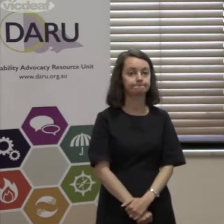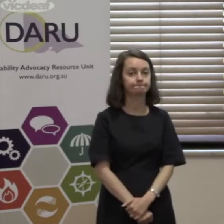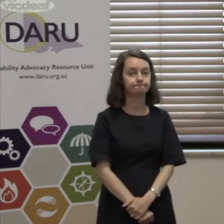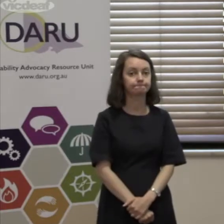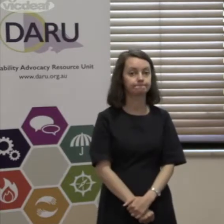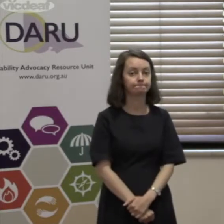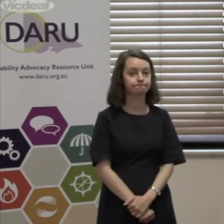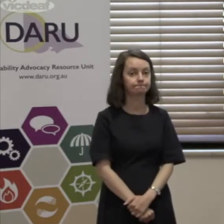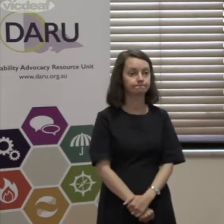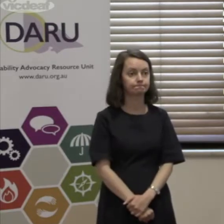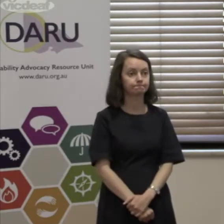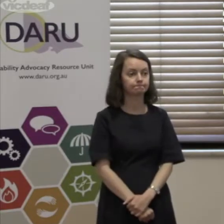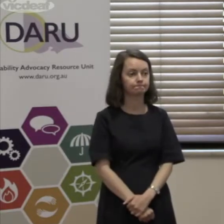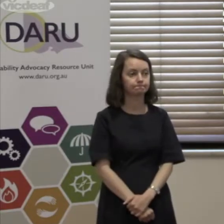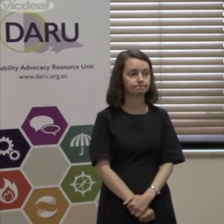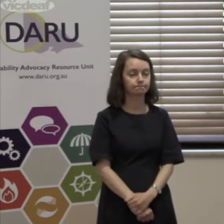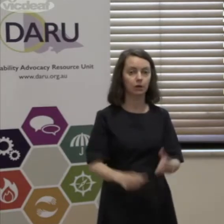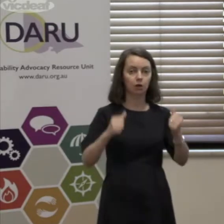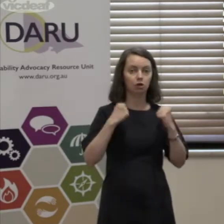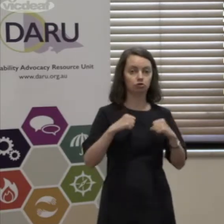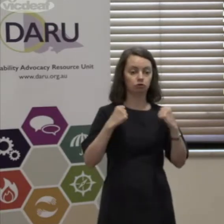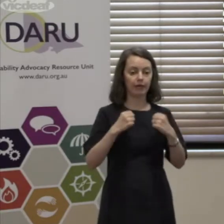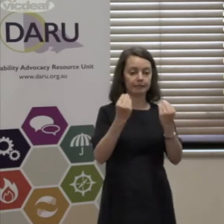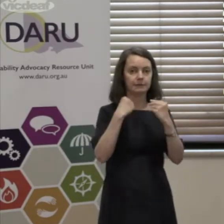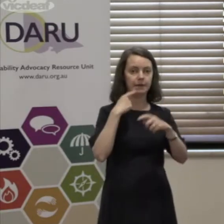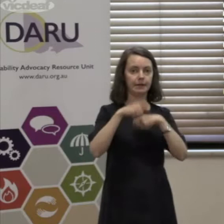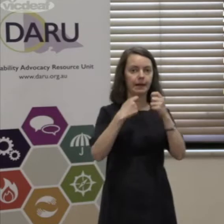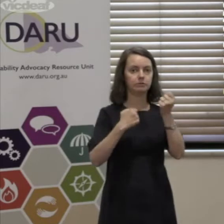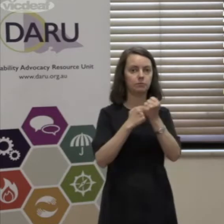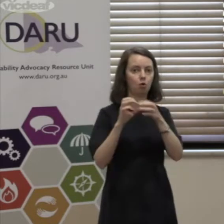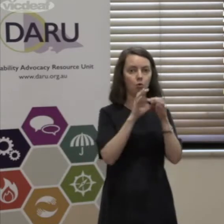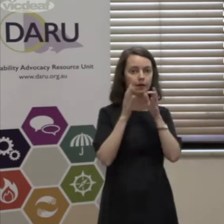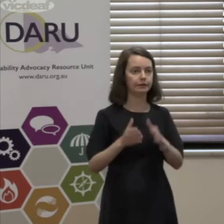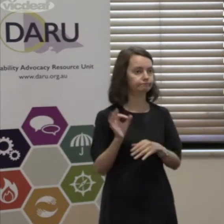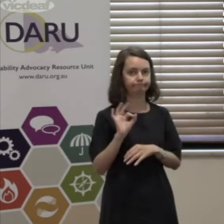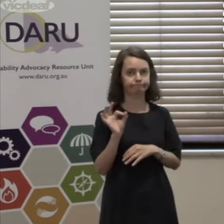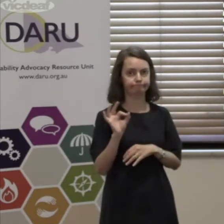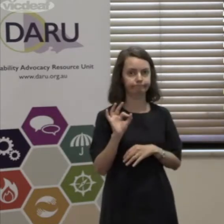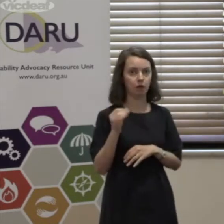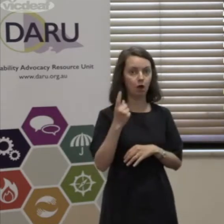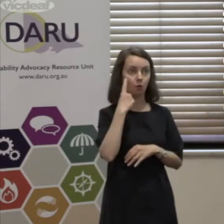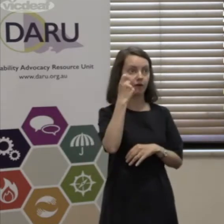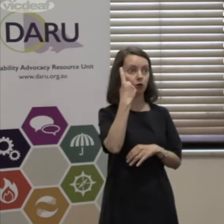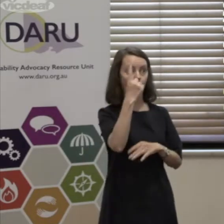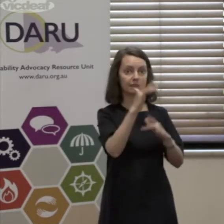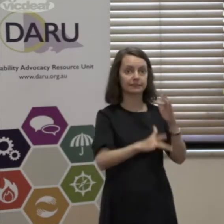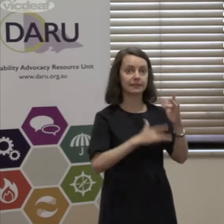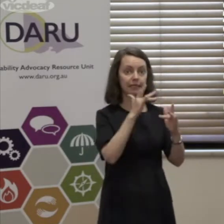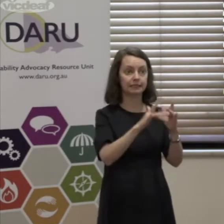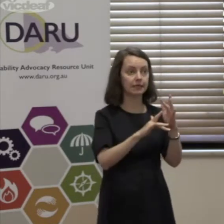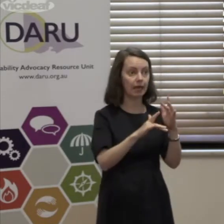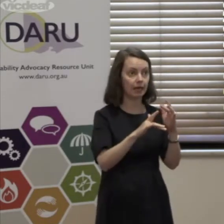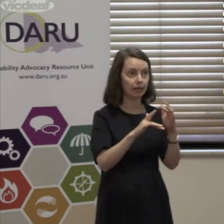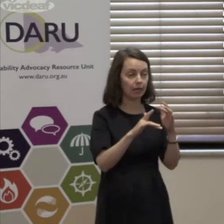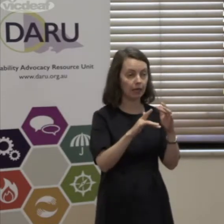at the moment, there's no training specifically to become a support coordinator. I have seen one online and I went to Google it when I came here and I couldn't find it again, so I didn't know